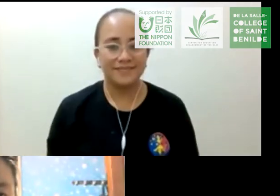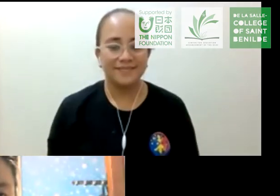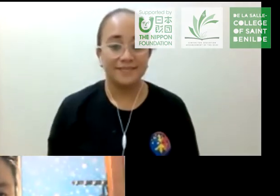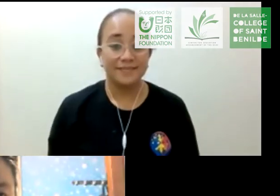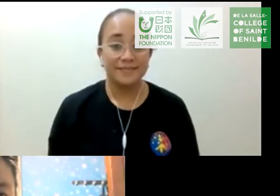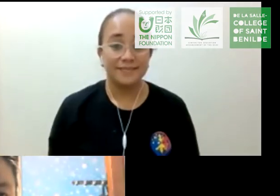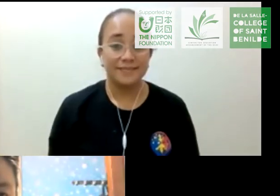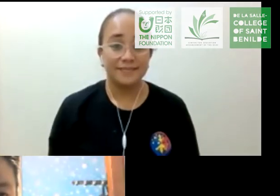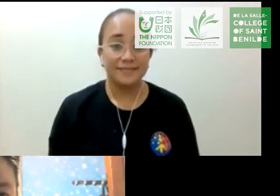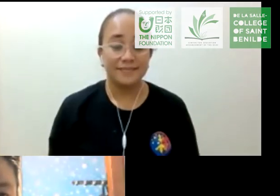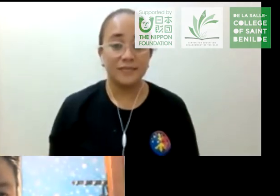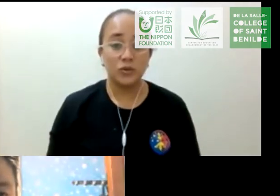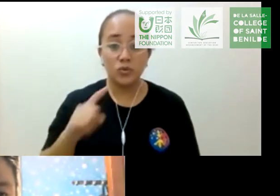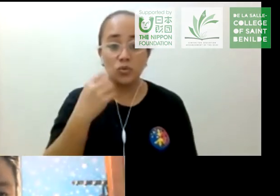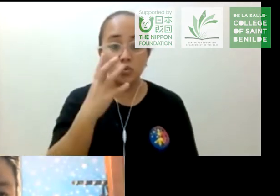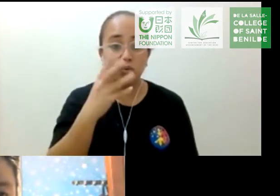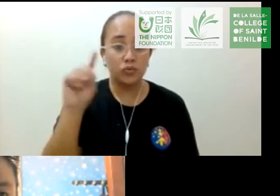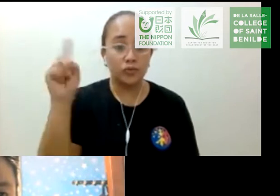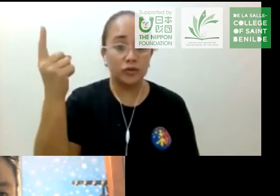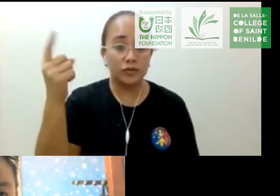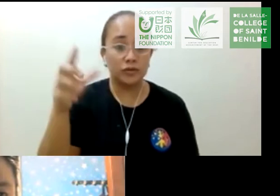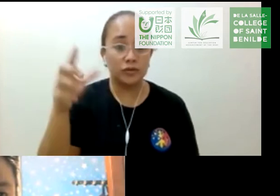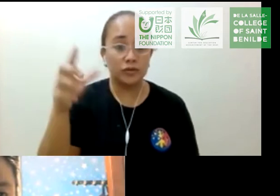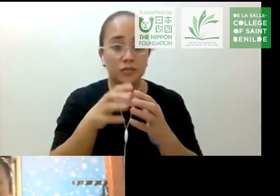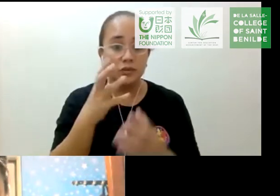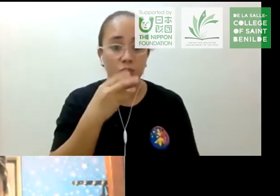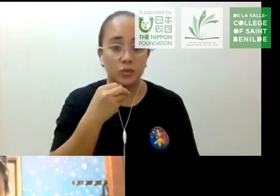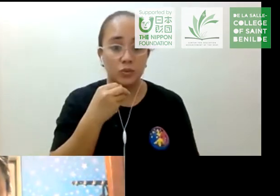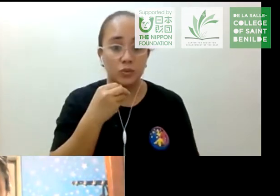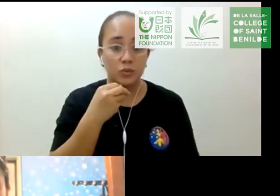So which group wants to go first?